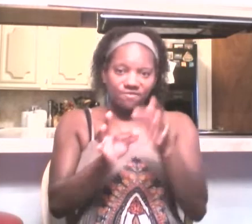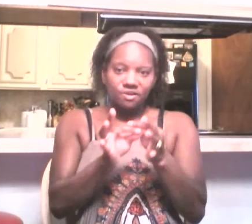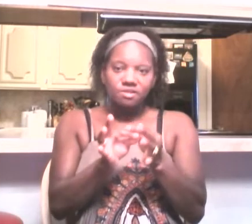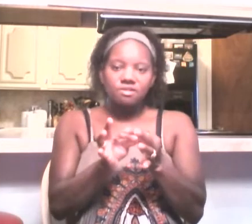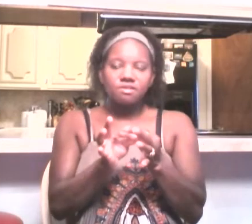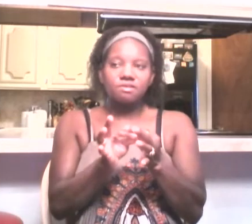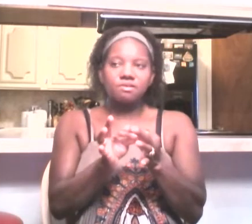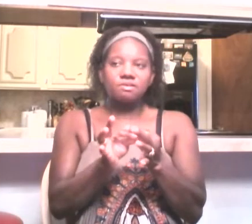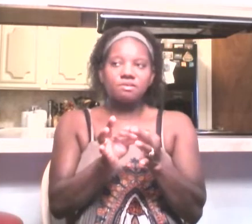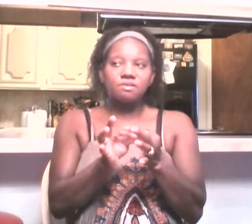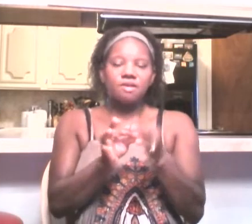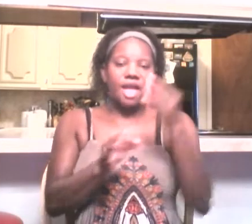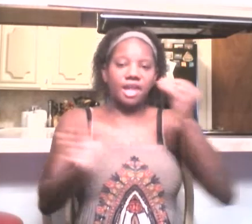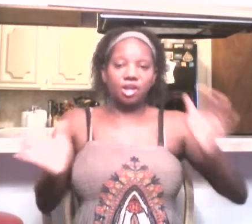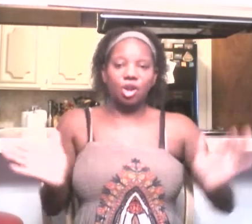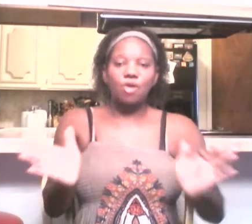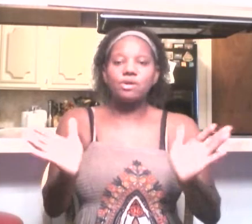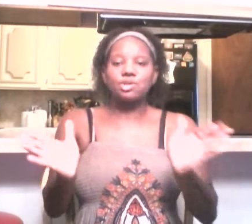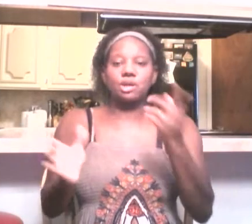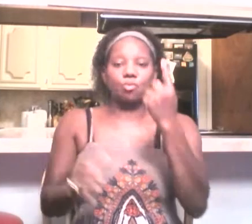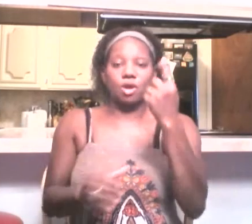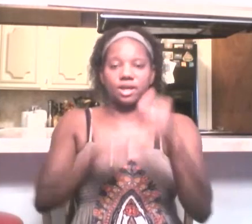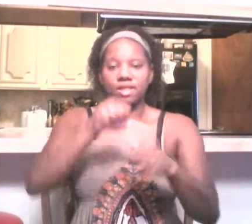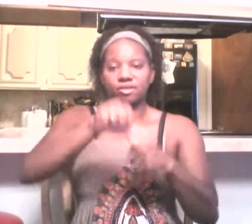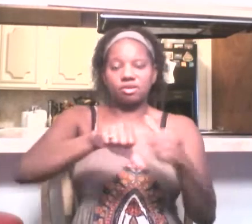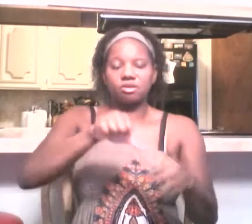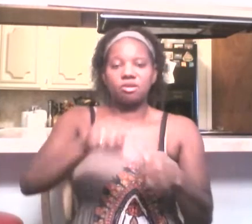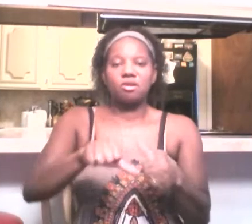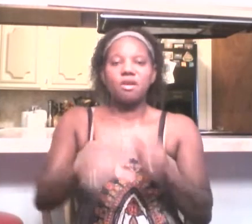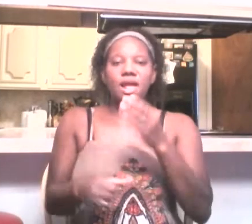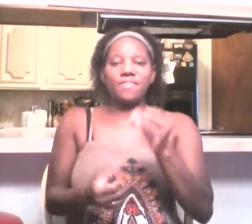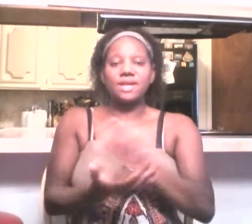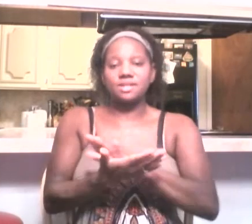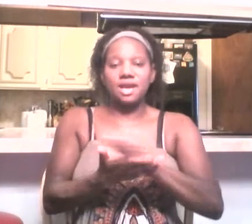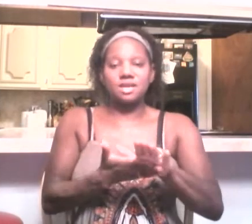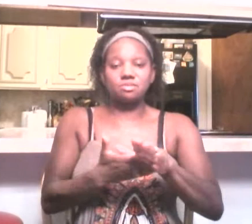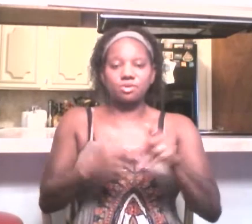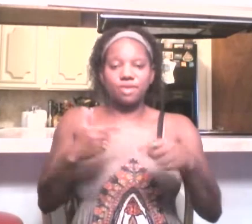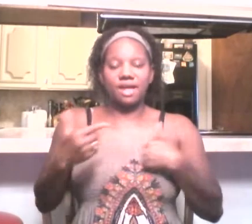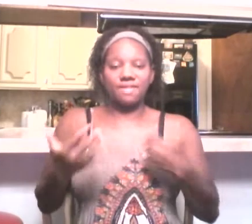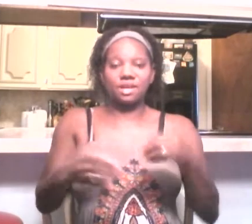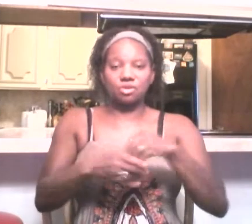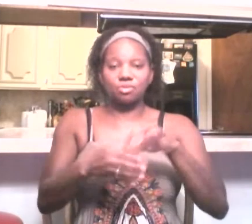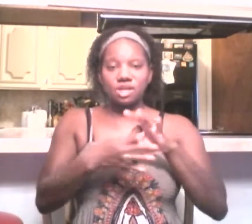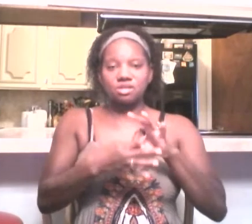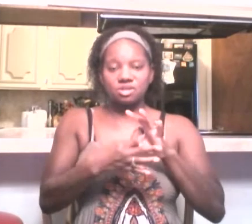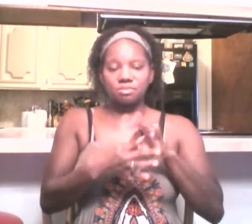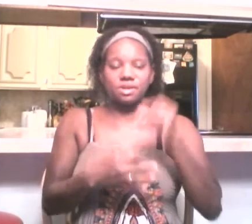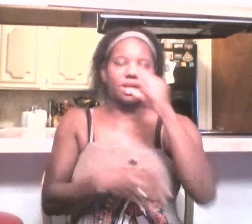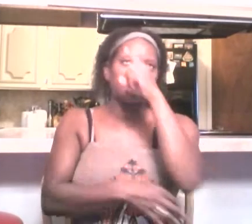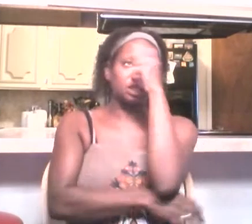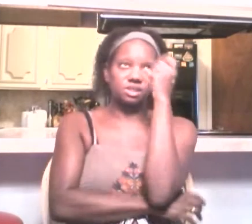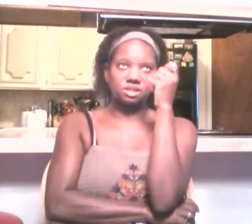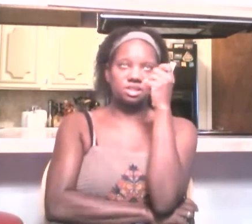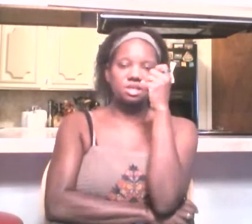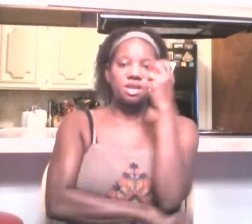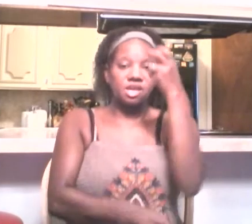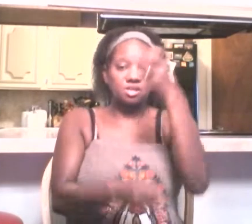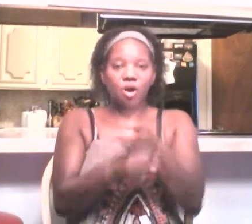faithful, and encouraging one another. And that's nice when you have that in your relationship because it's